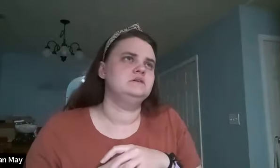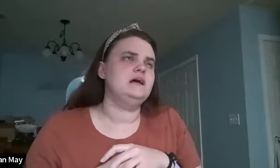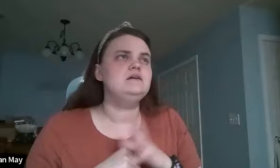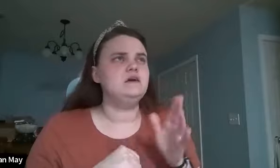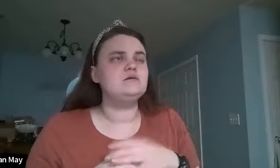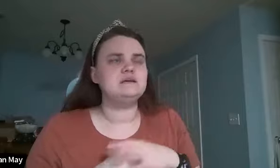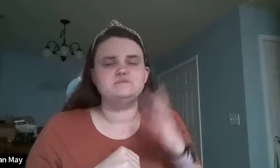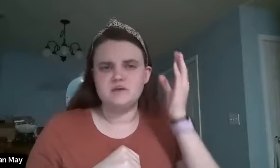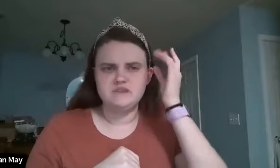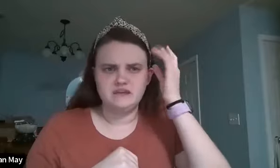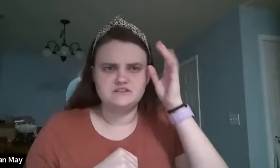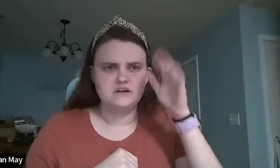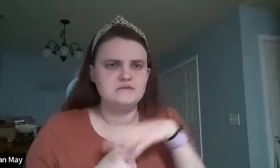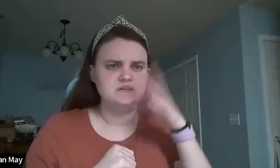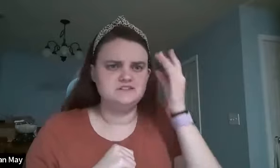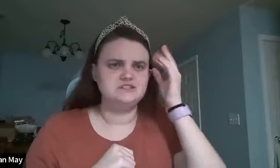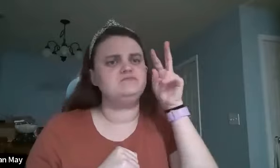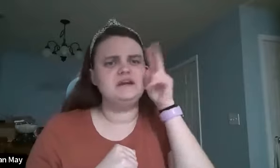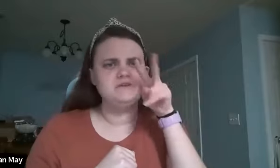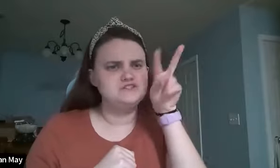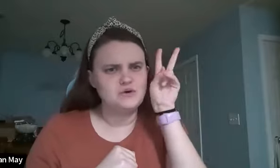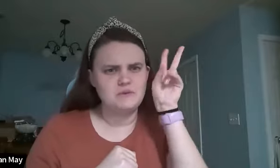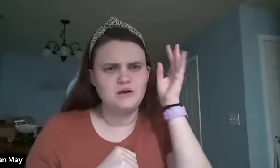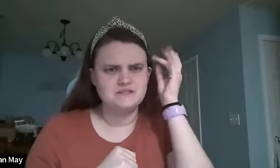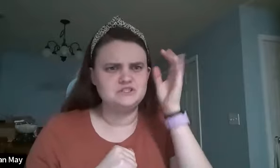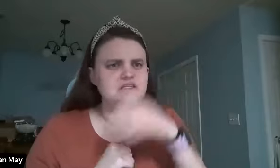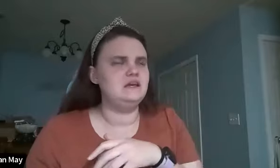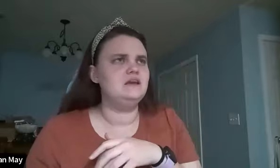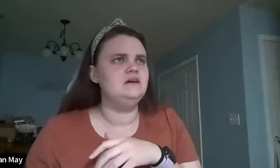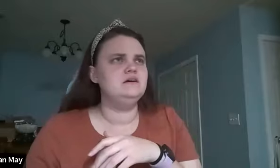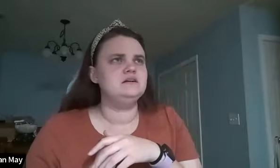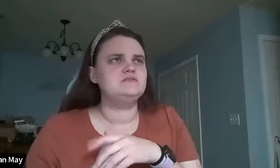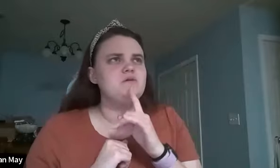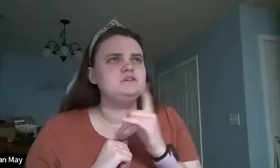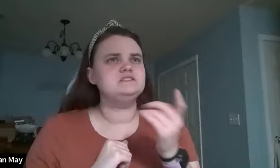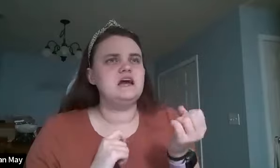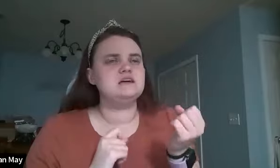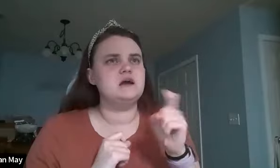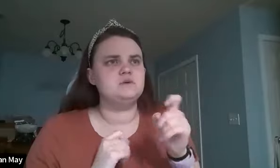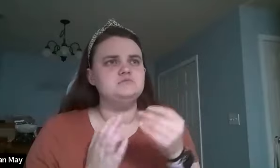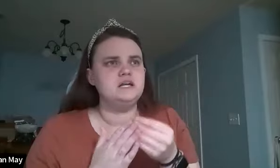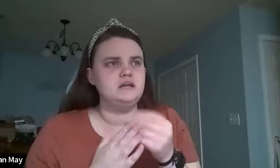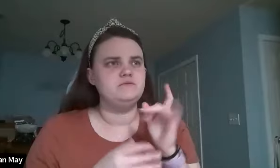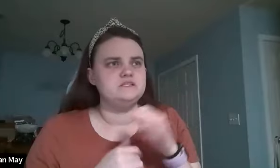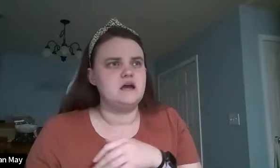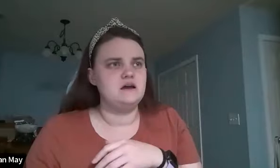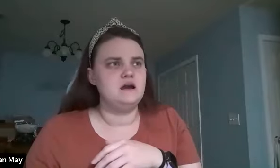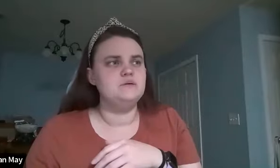Well, no, because I'm thinking. Sorry, that was me. Just whenever I zone, I promise I'm just thinking. Because if I were just to ask how much money was that, I would